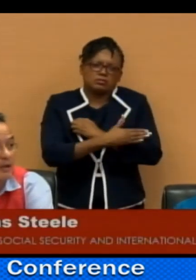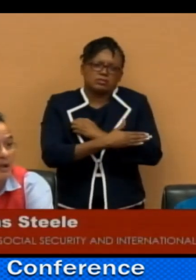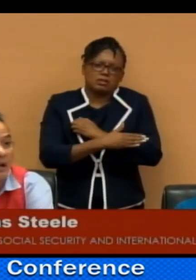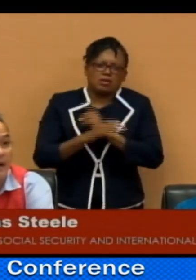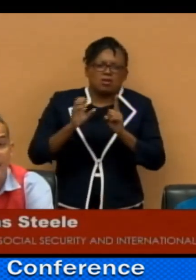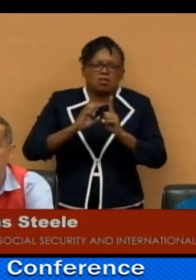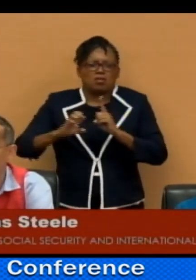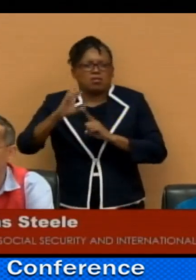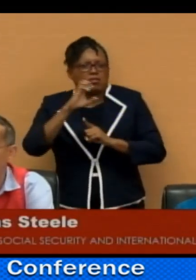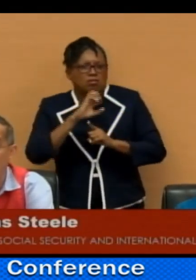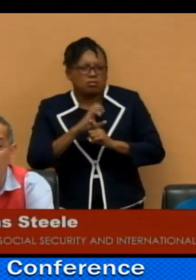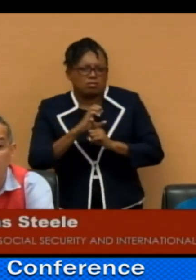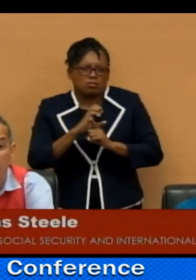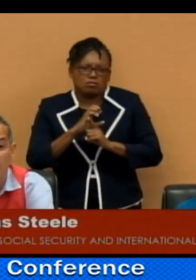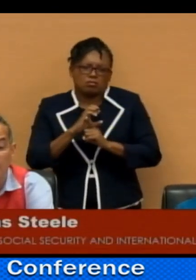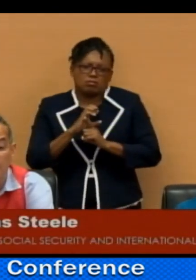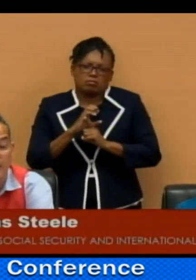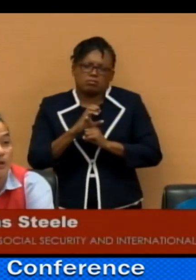cultural and other